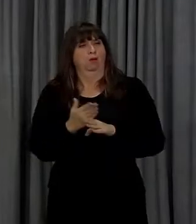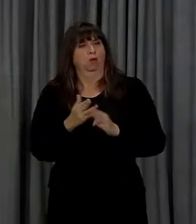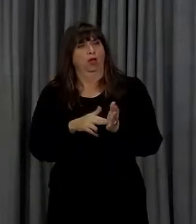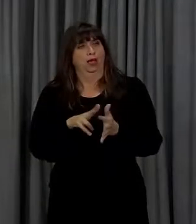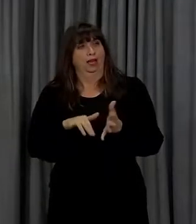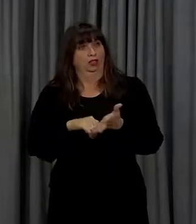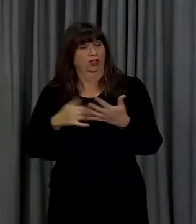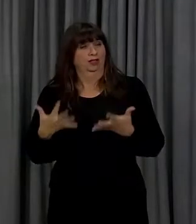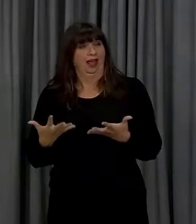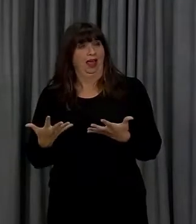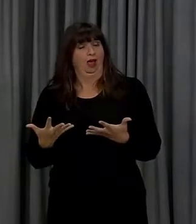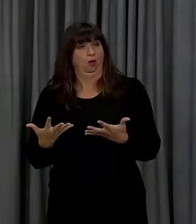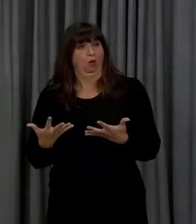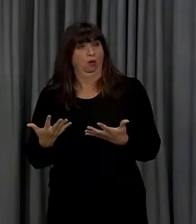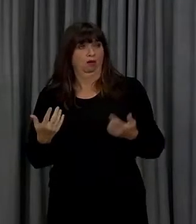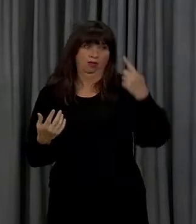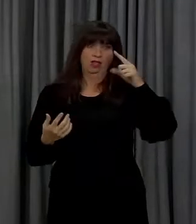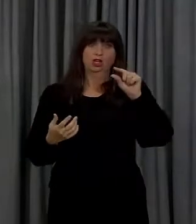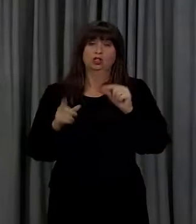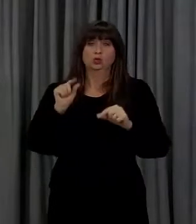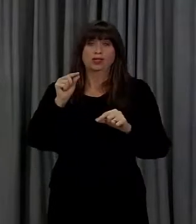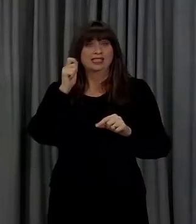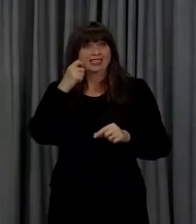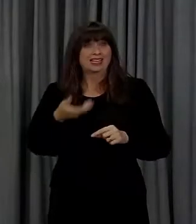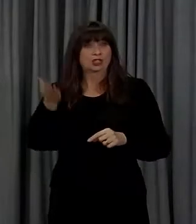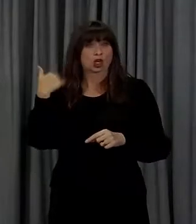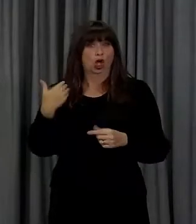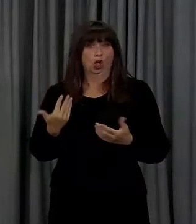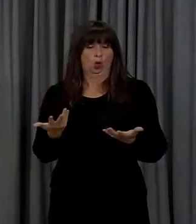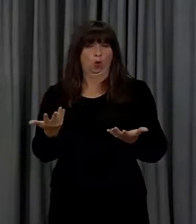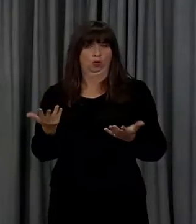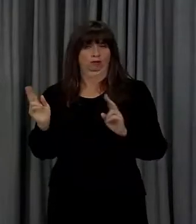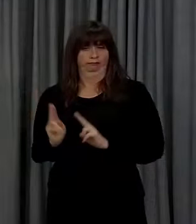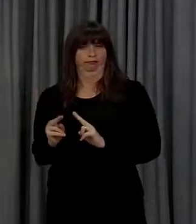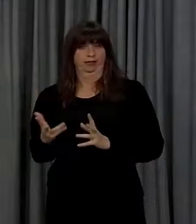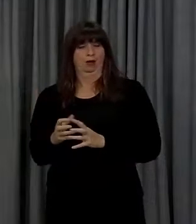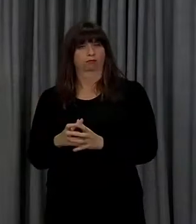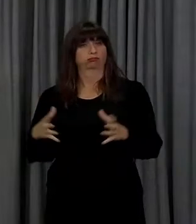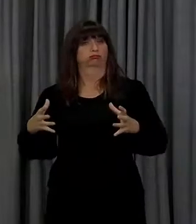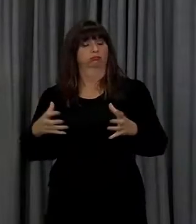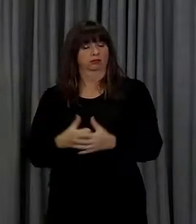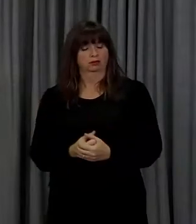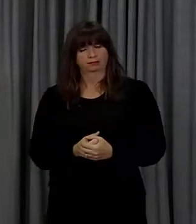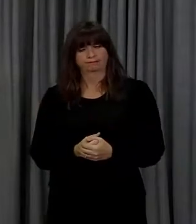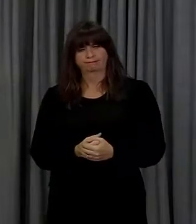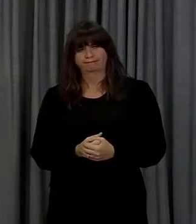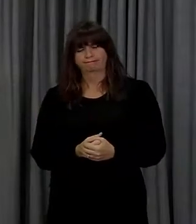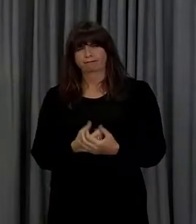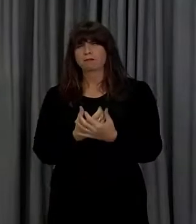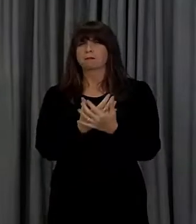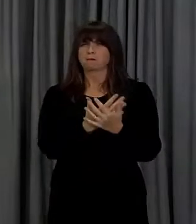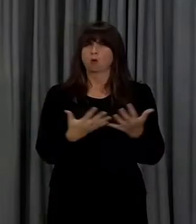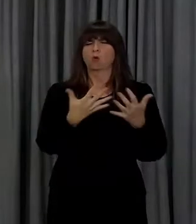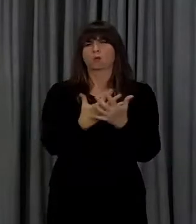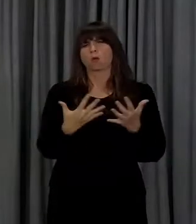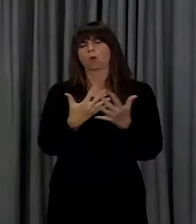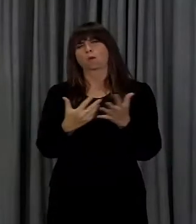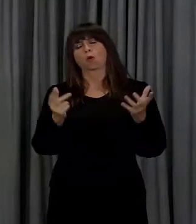today than we did 20 years ago. We have a lot more people,